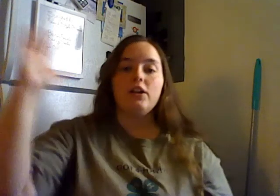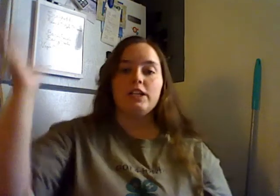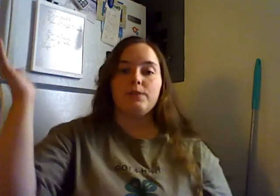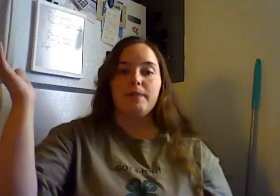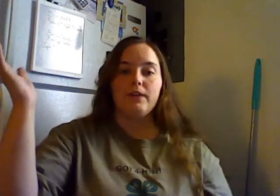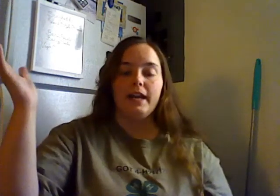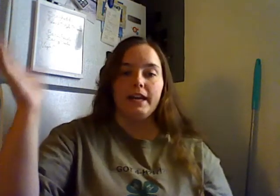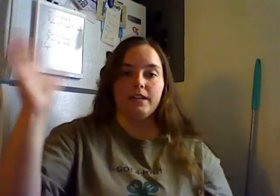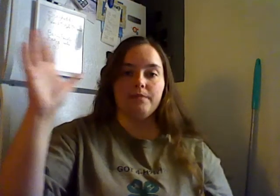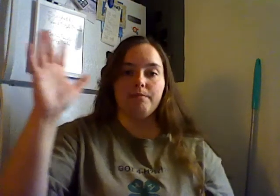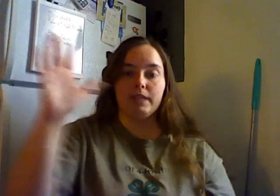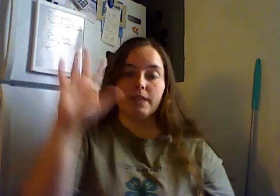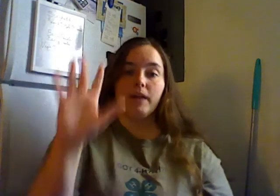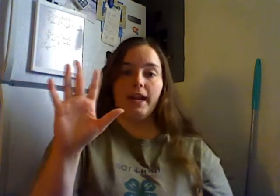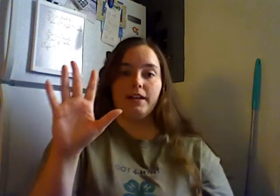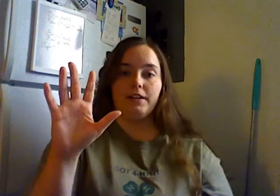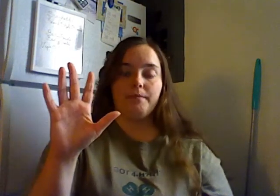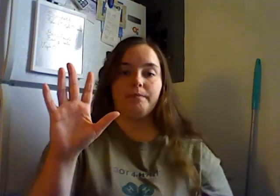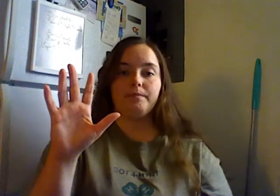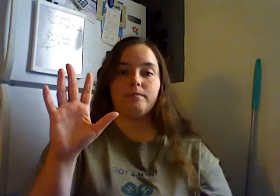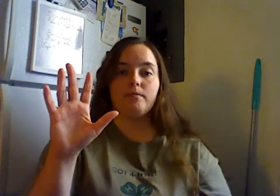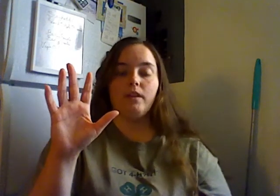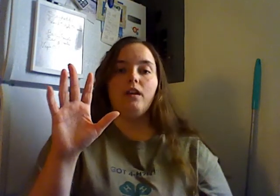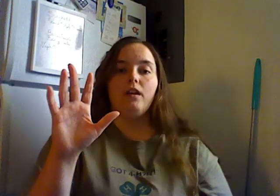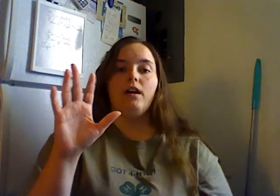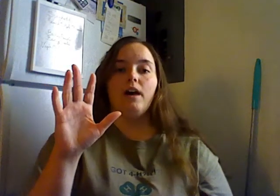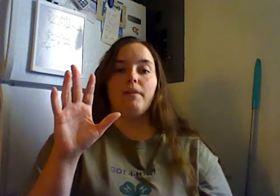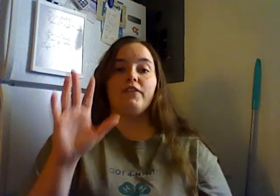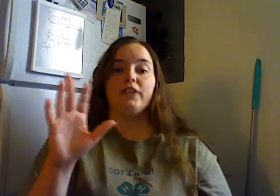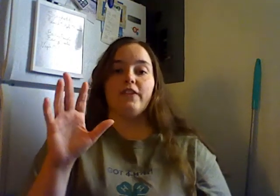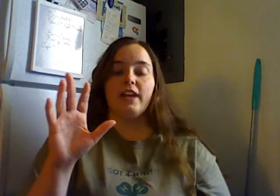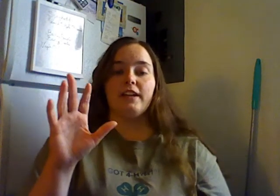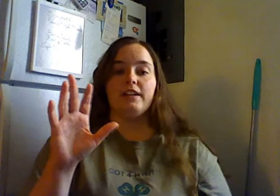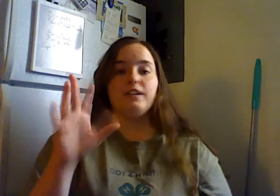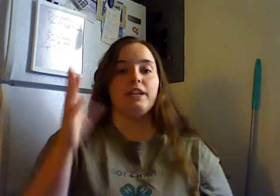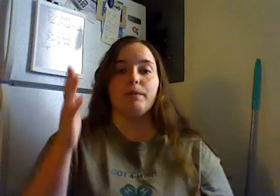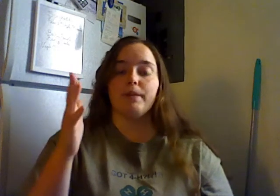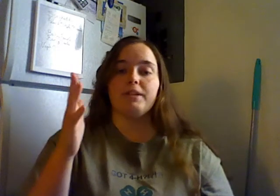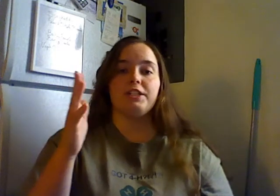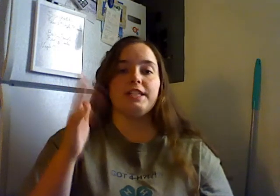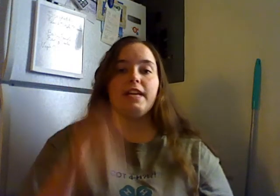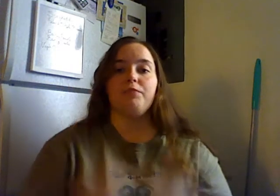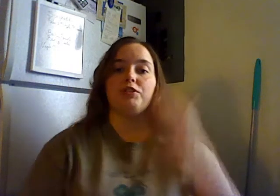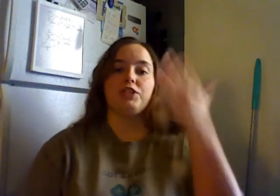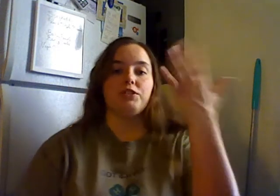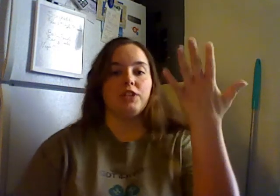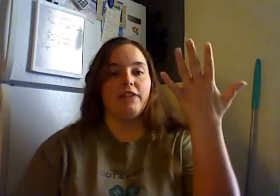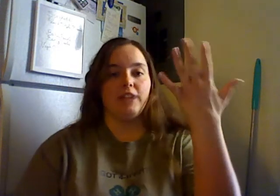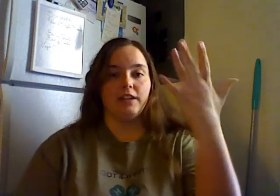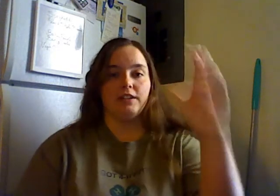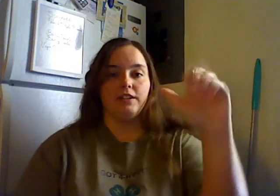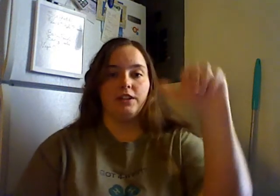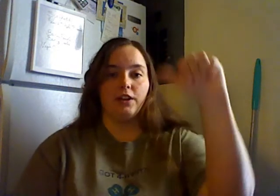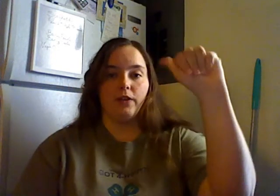these with my right hand because I'm right-handed. If you're left-handed, they're pretty much the same. You just use your left hand. You go